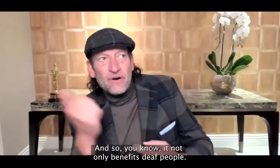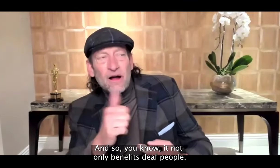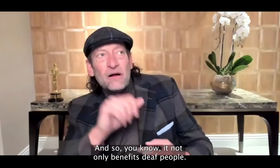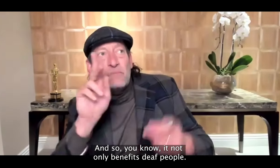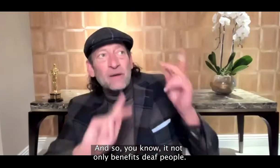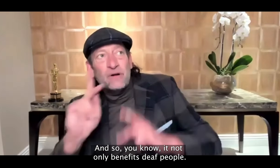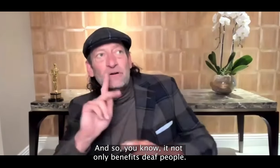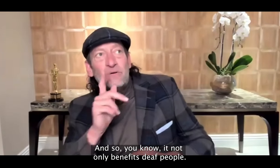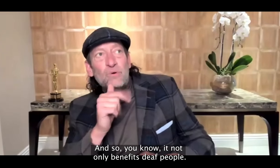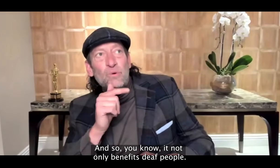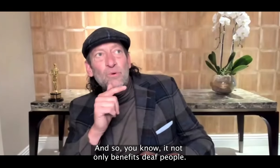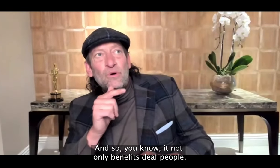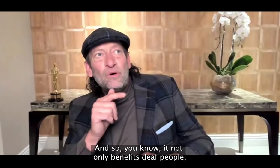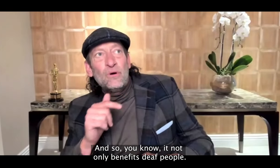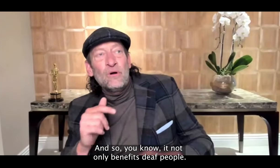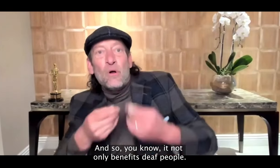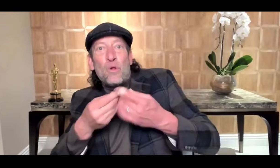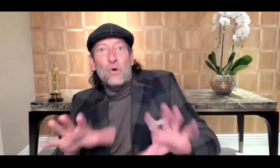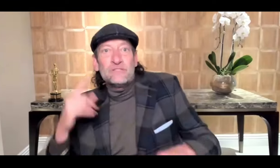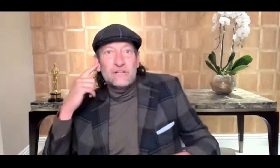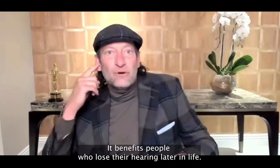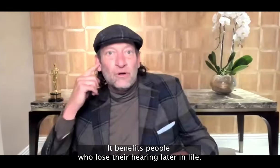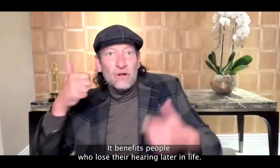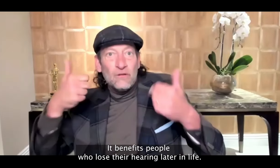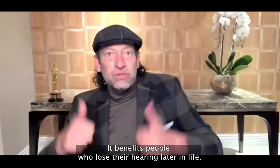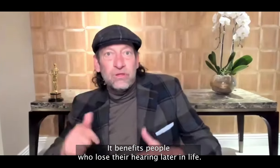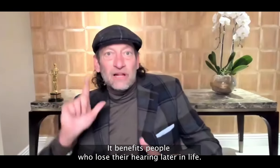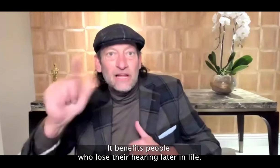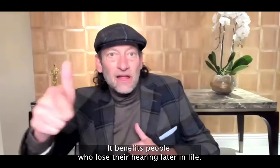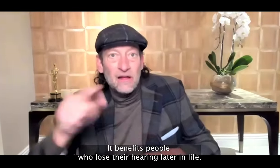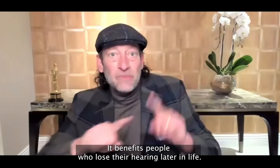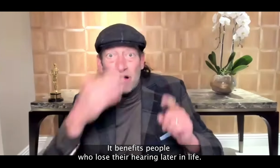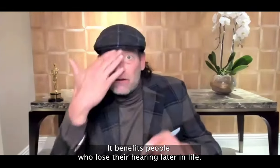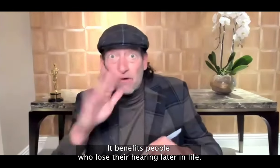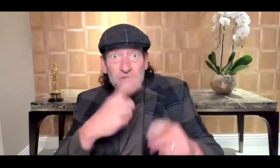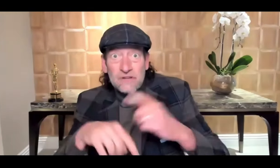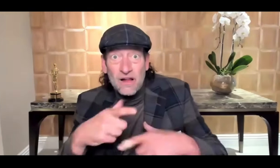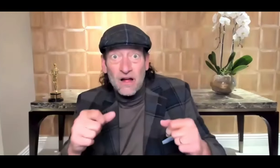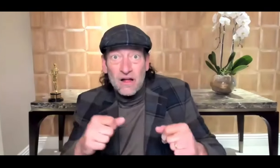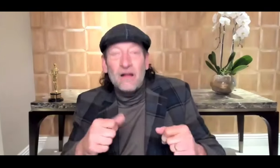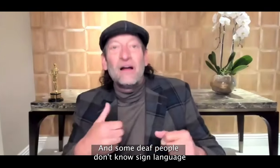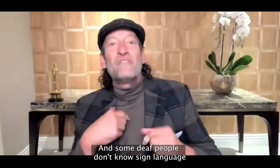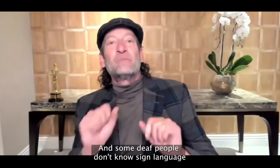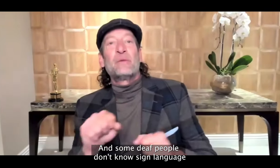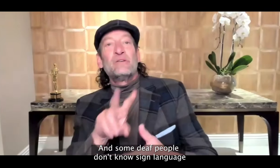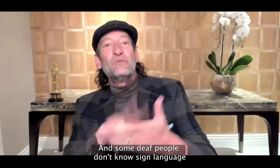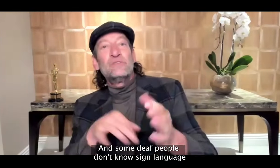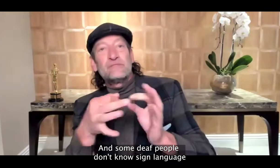you know, it doesn't only benefit deaf people. It benefits people who lose their hearing later in life. And some deaf people don't